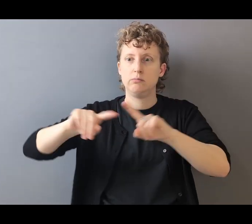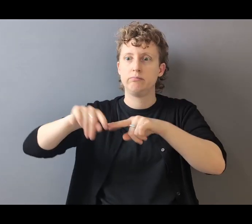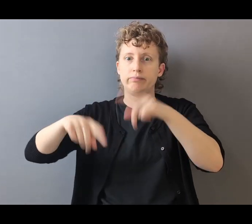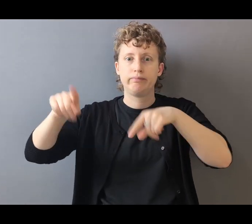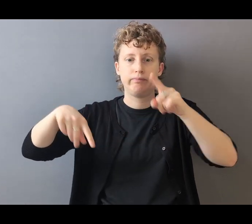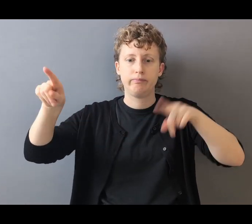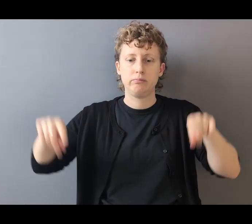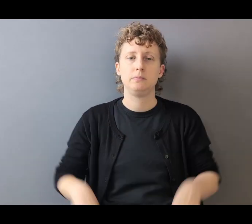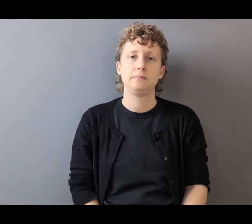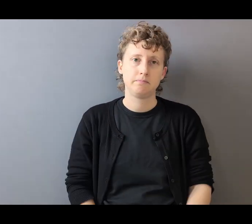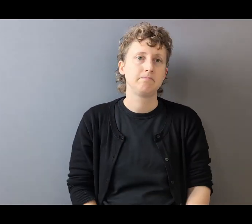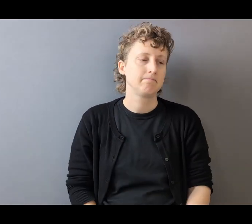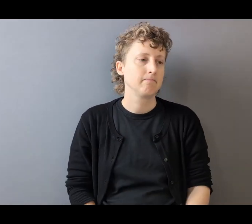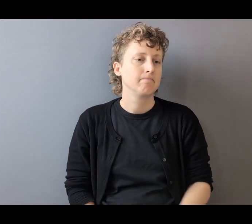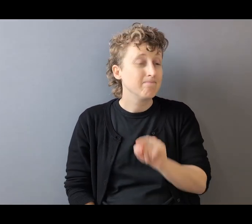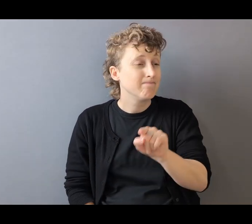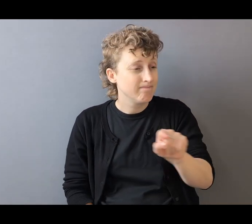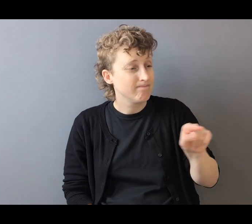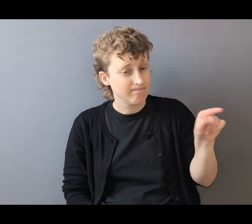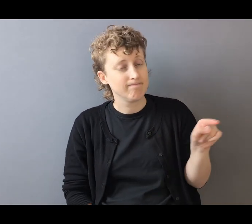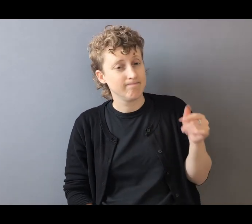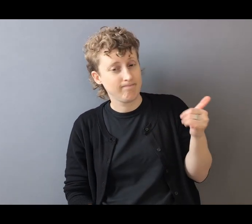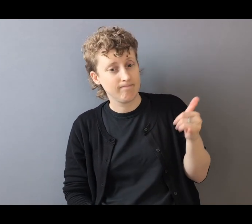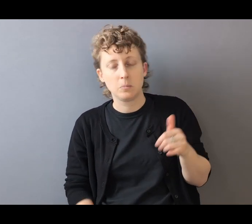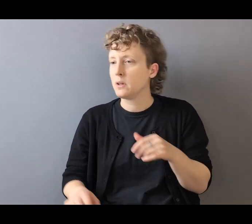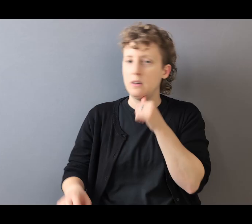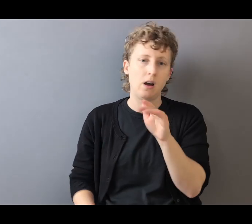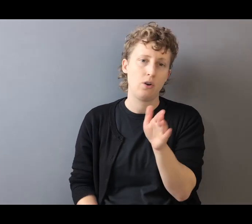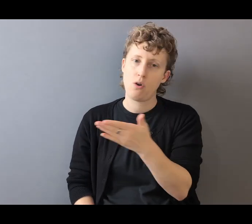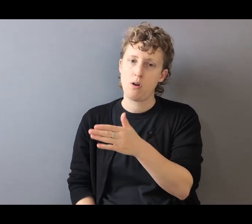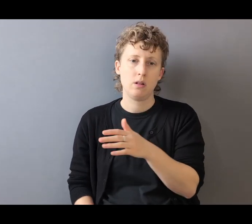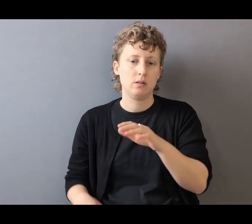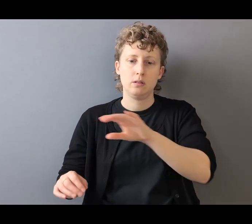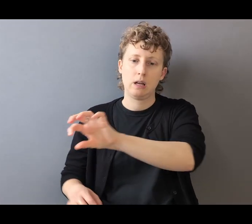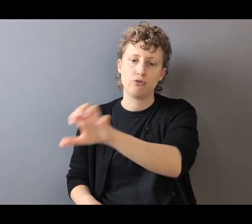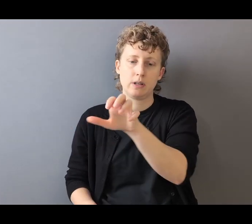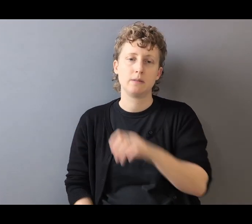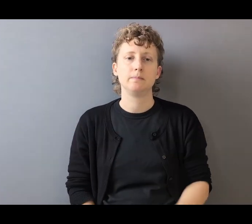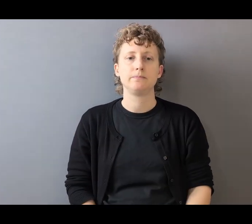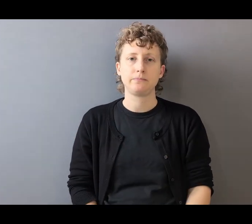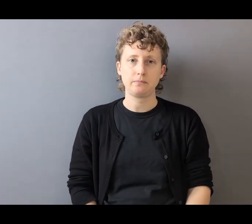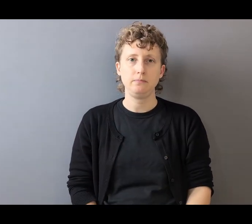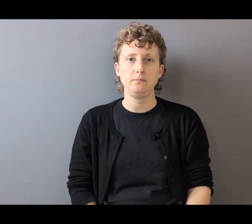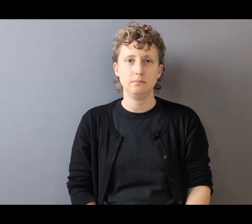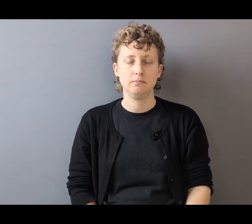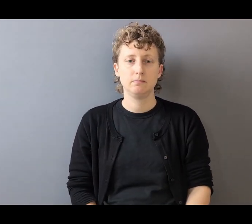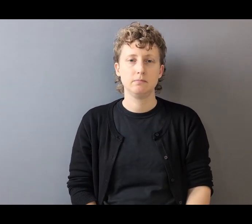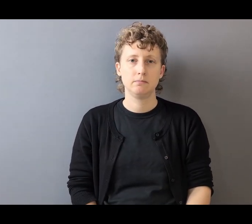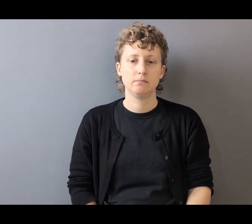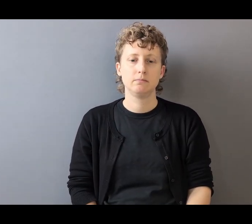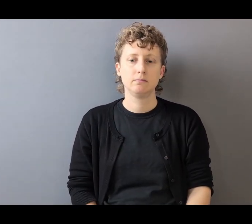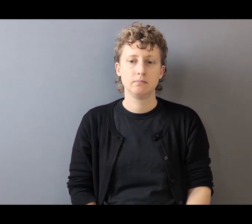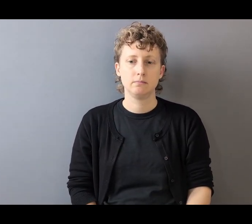member states, not all of them. And just as the EDF members may have different maturity levels when it comes to accessibility, to sometimes these discussions